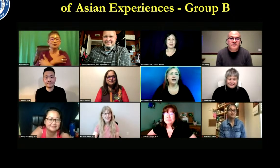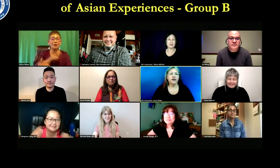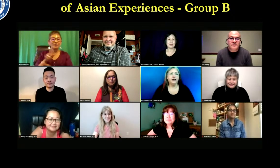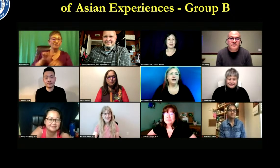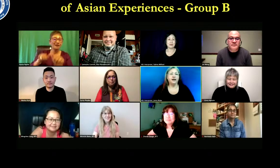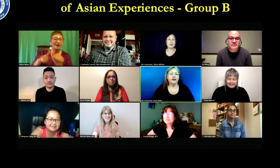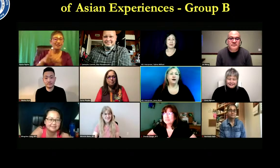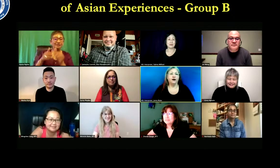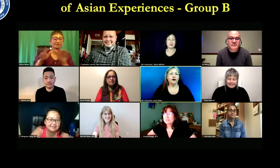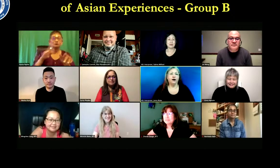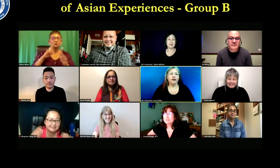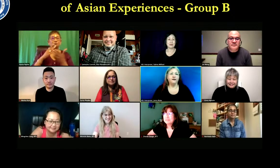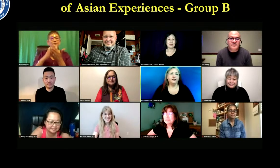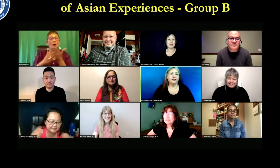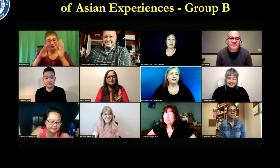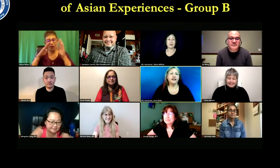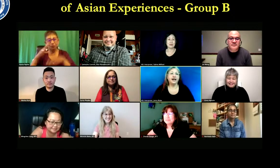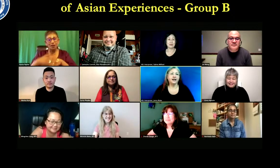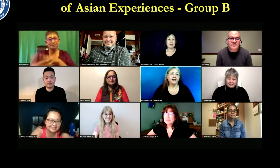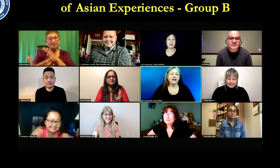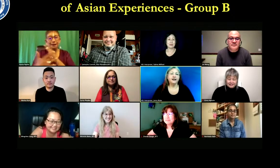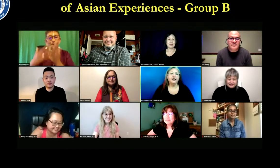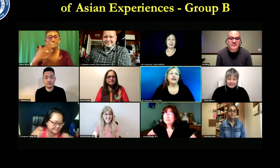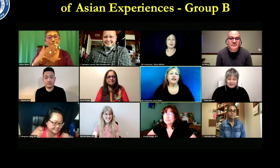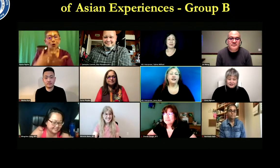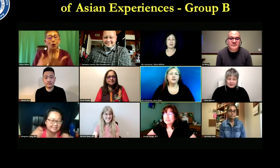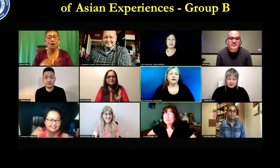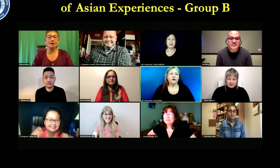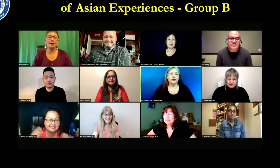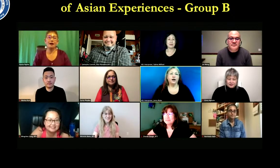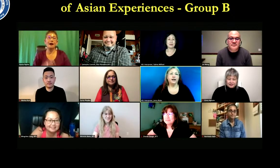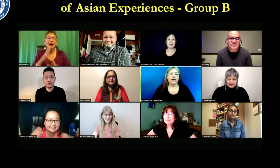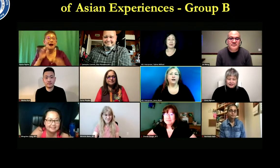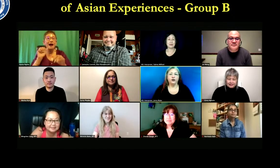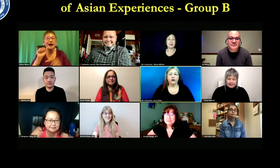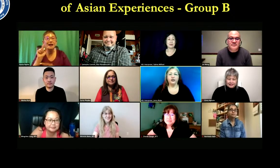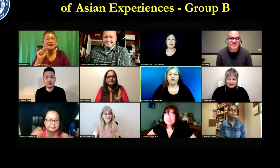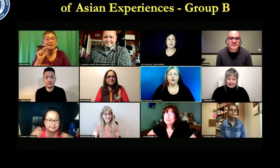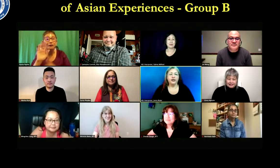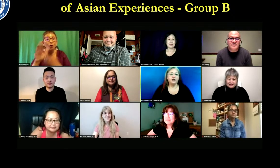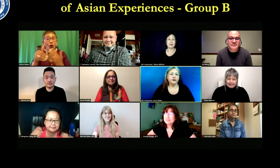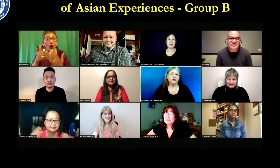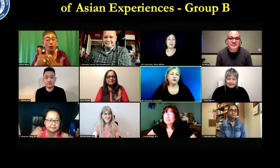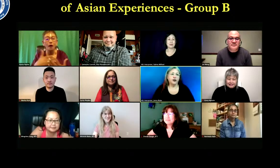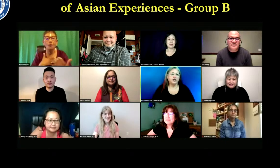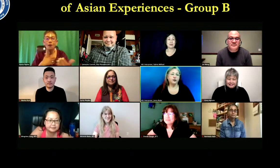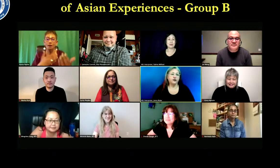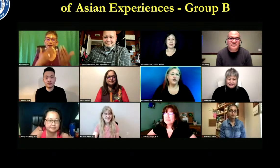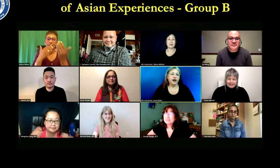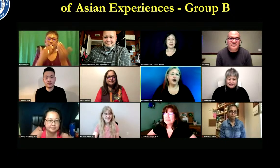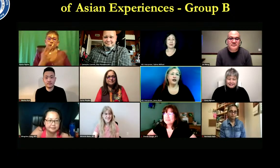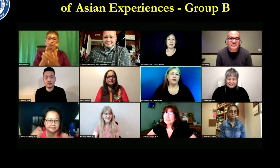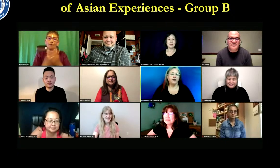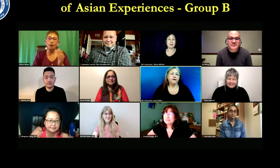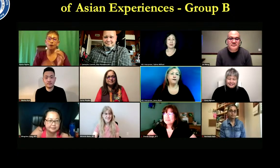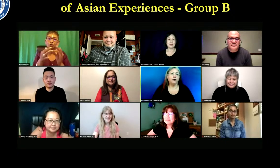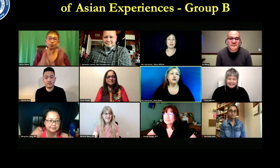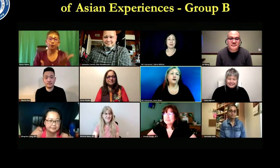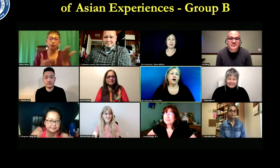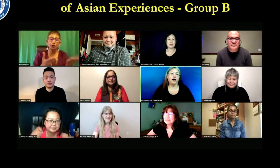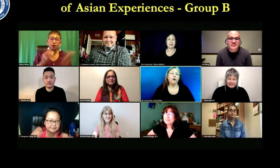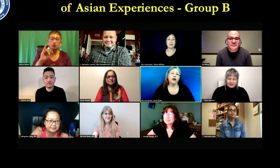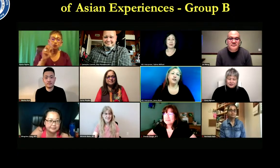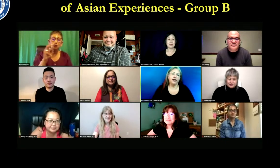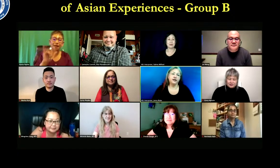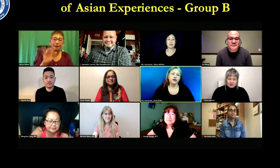Facebook and all of the tech that's been going on. I know that Jermaine's been responsible for that. But most